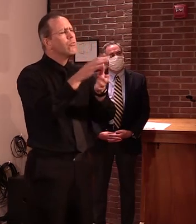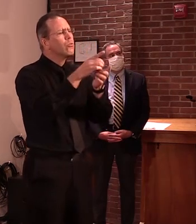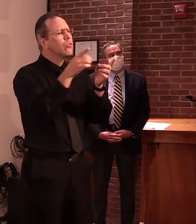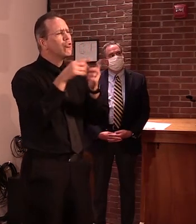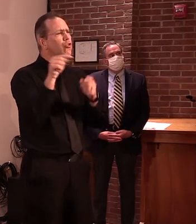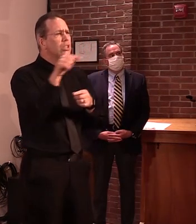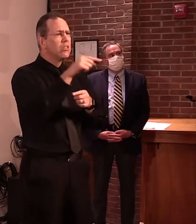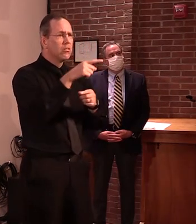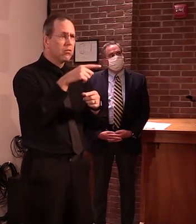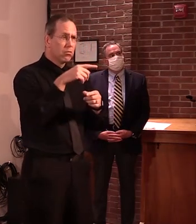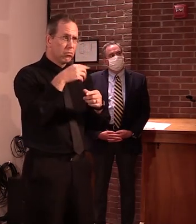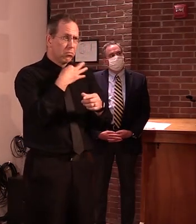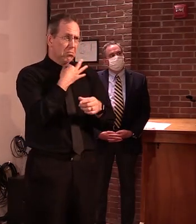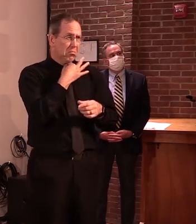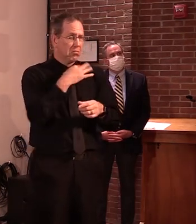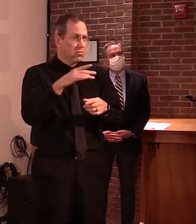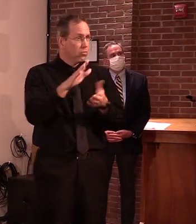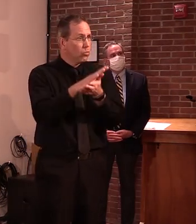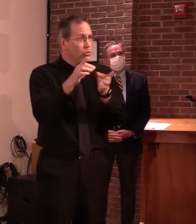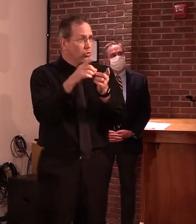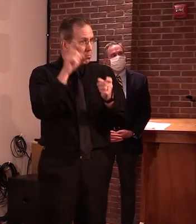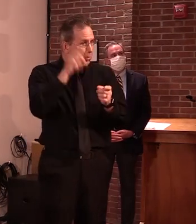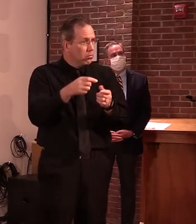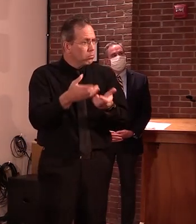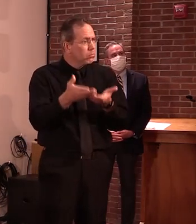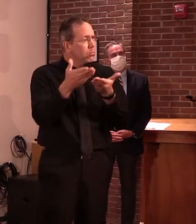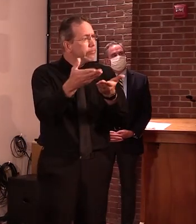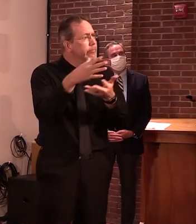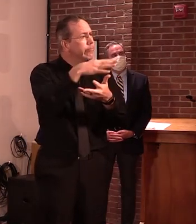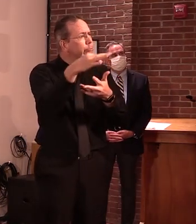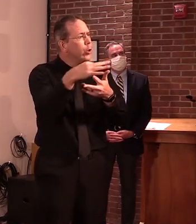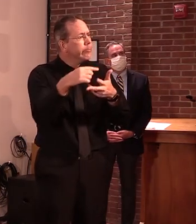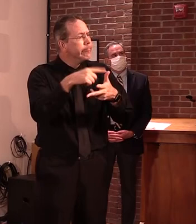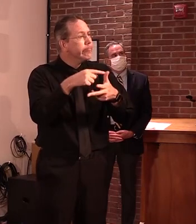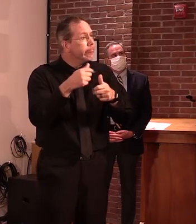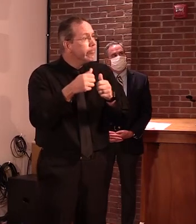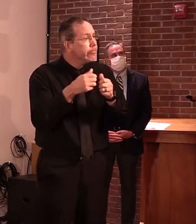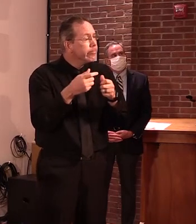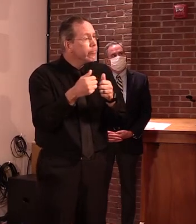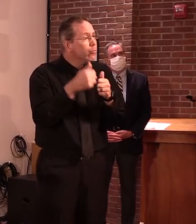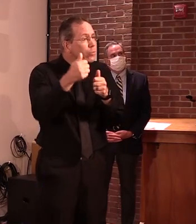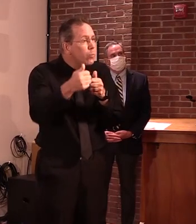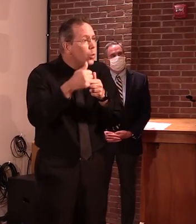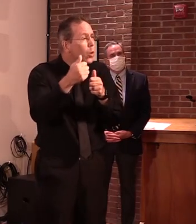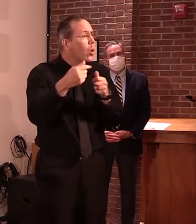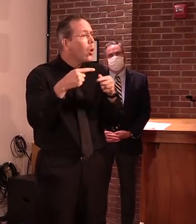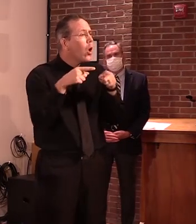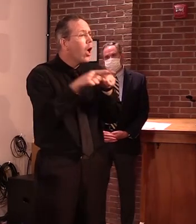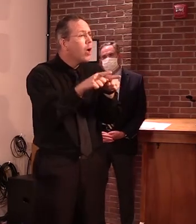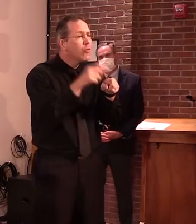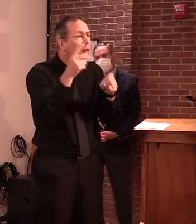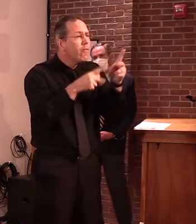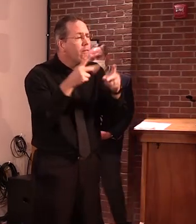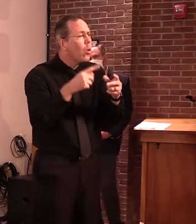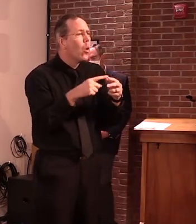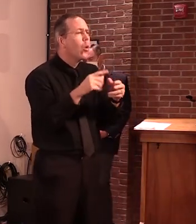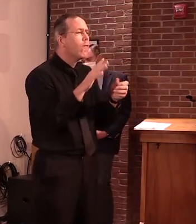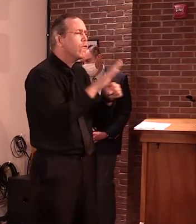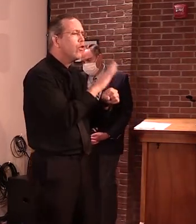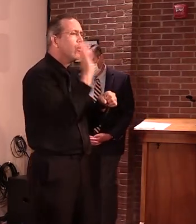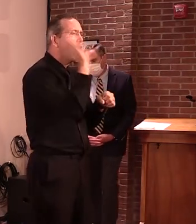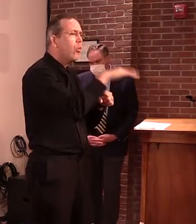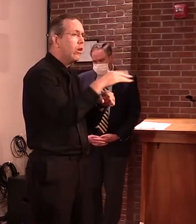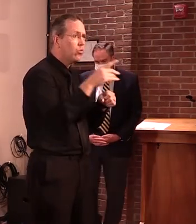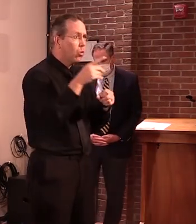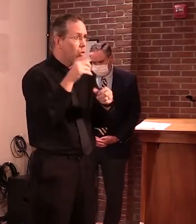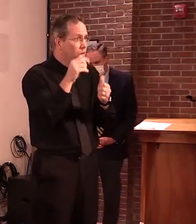procedures and guidelines that Dr. Levine just outlined, or is that something that's going to be flexible for those districts? I know we've been talking about